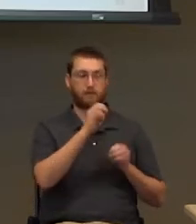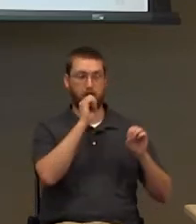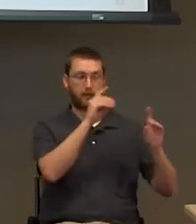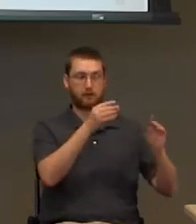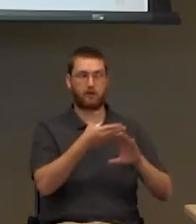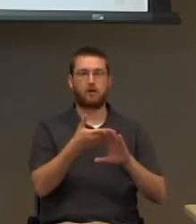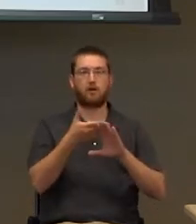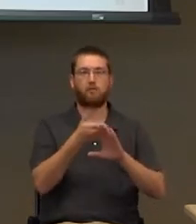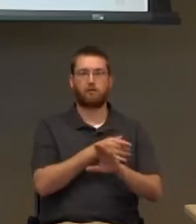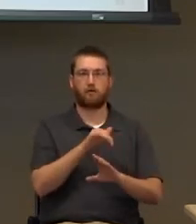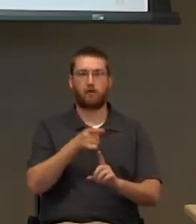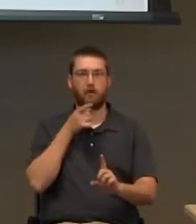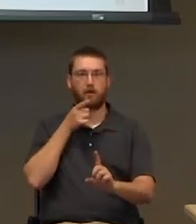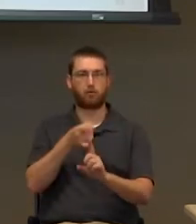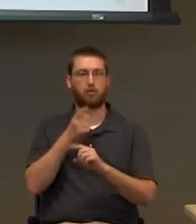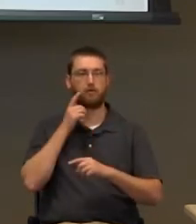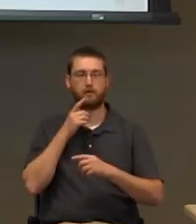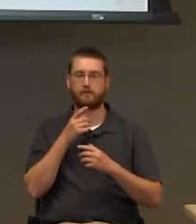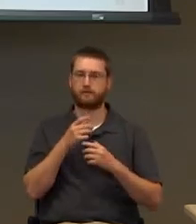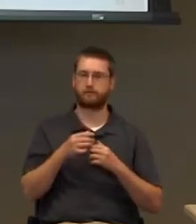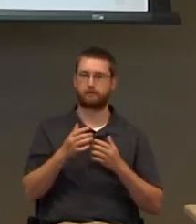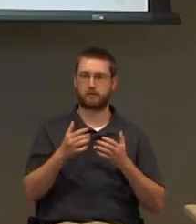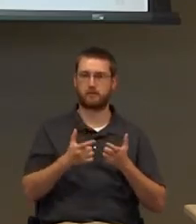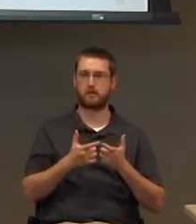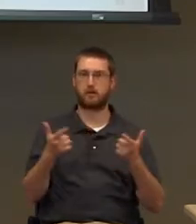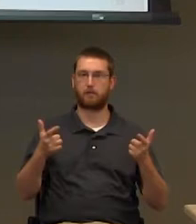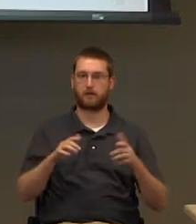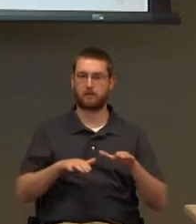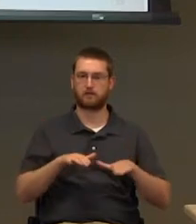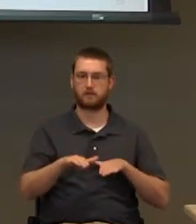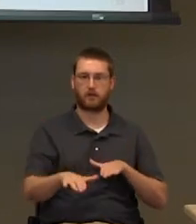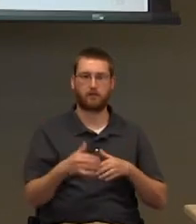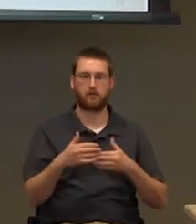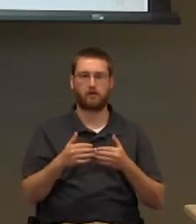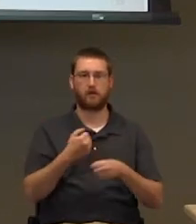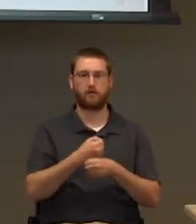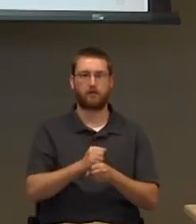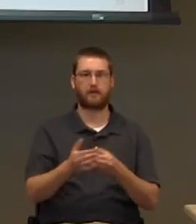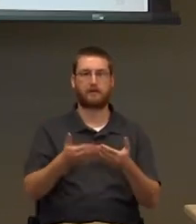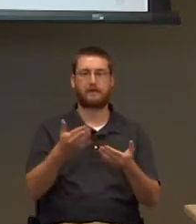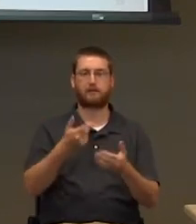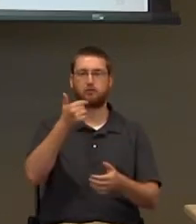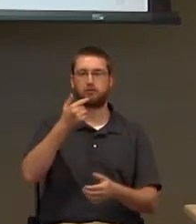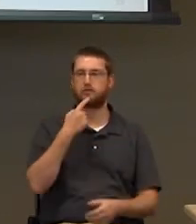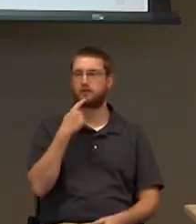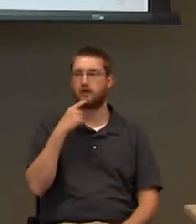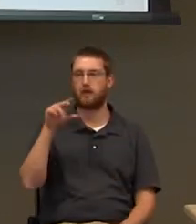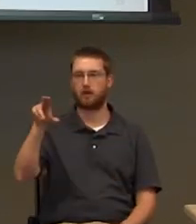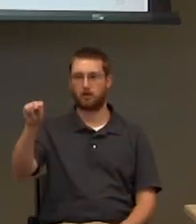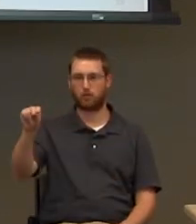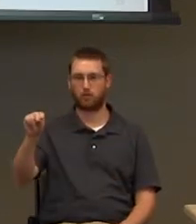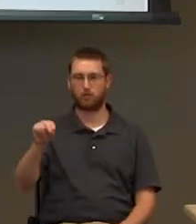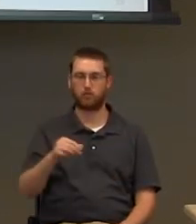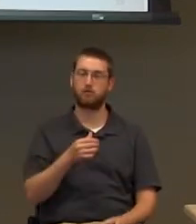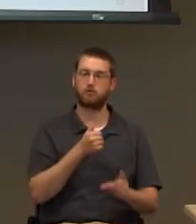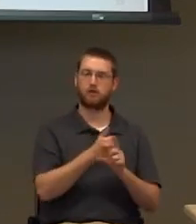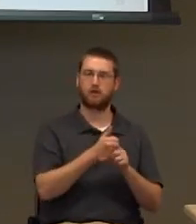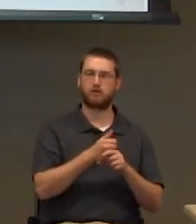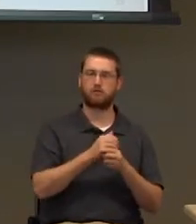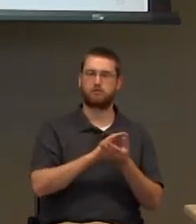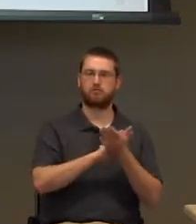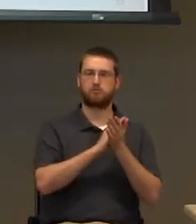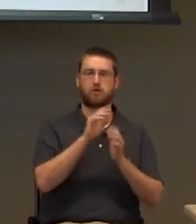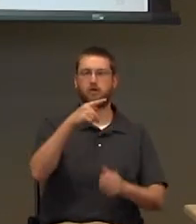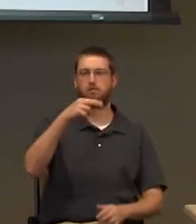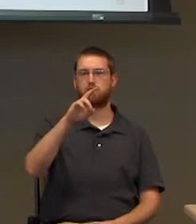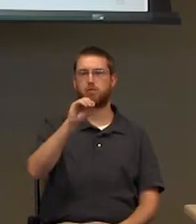that point is a big step in making that a lot easier for you to say no. Be proactive. Don't be afraid